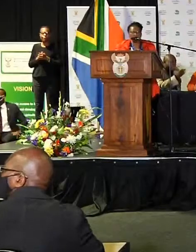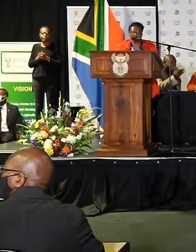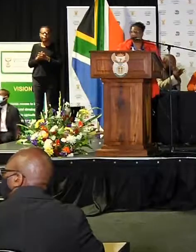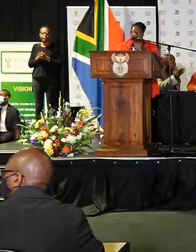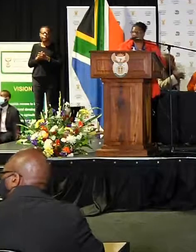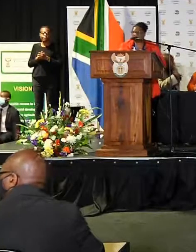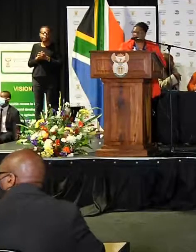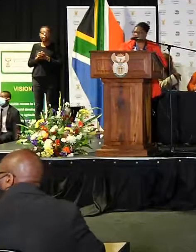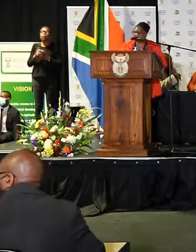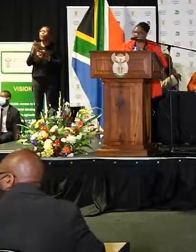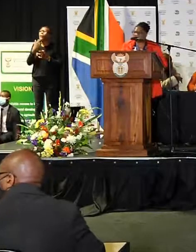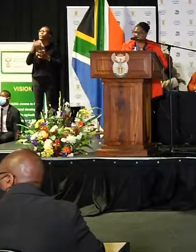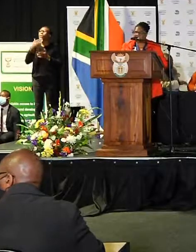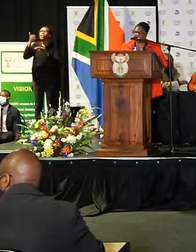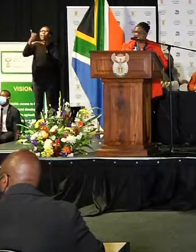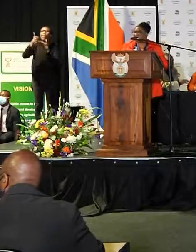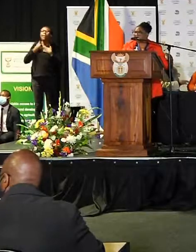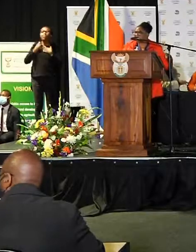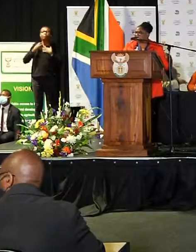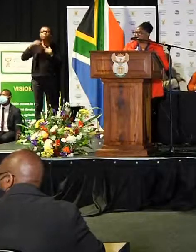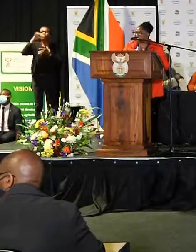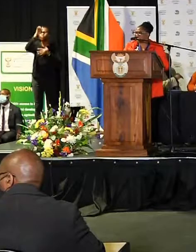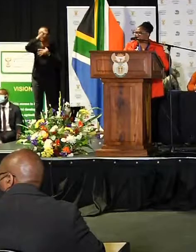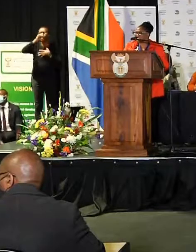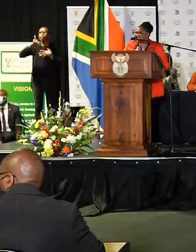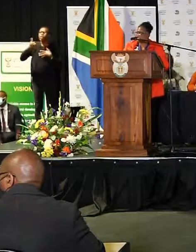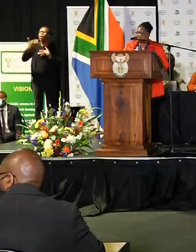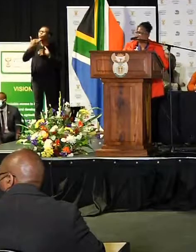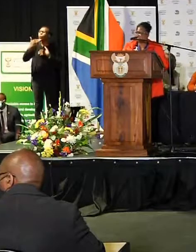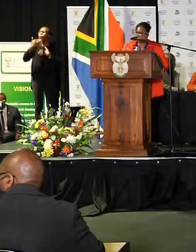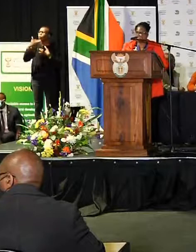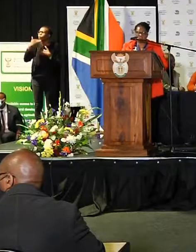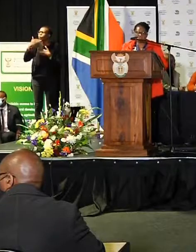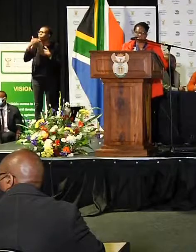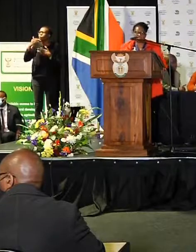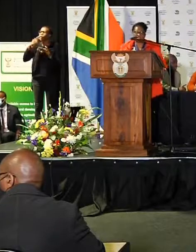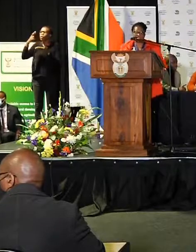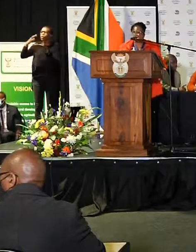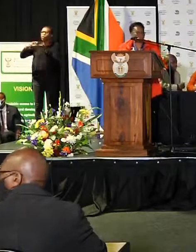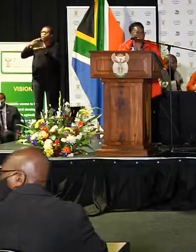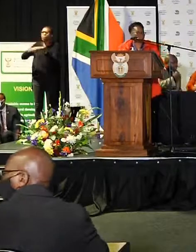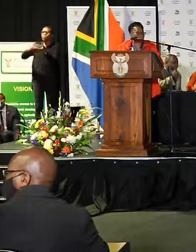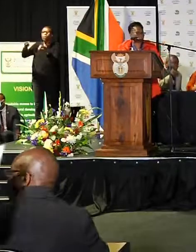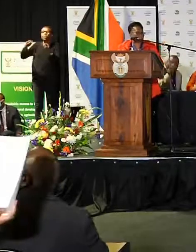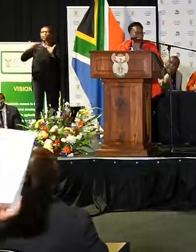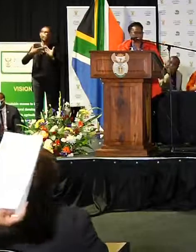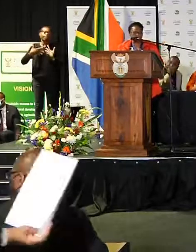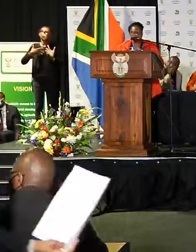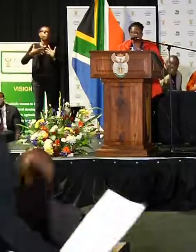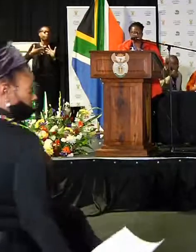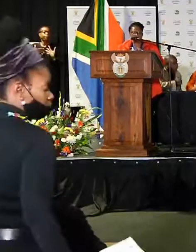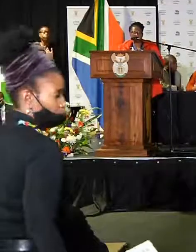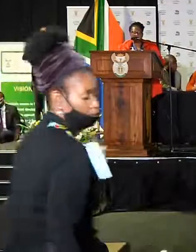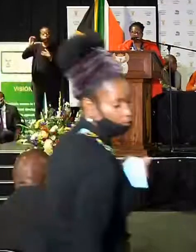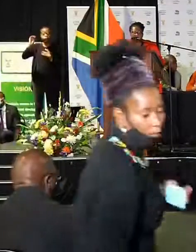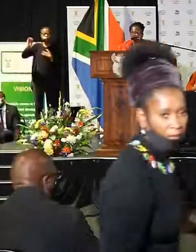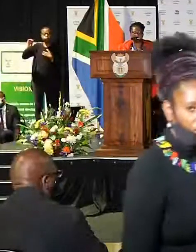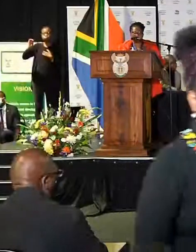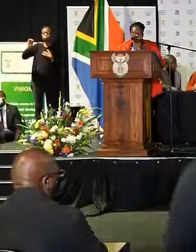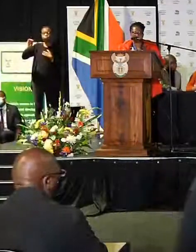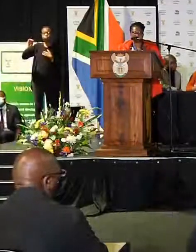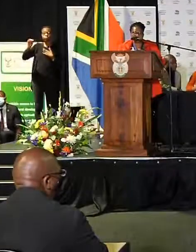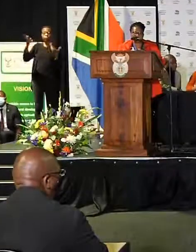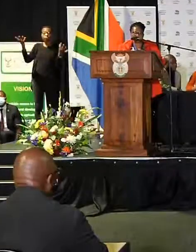Ngakho umuntu ondinceda ucheckisha DG by rapporteurs sezikhona na, so that we start with